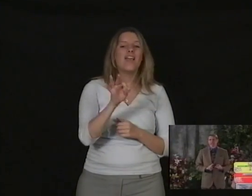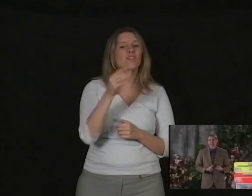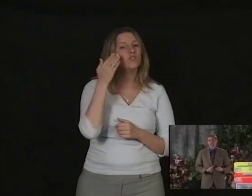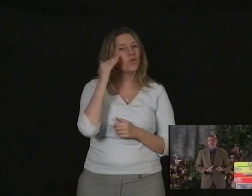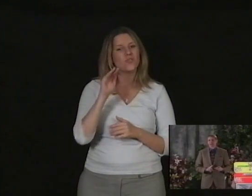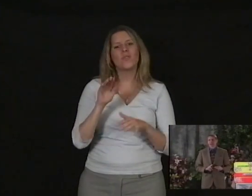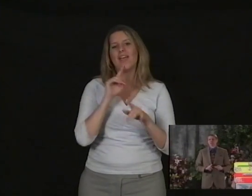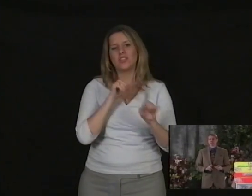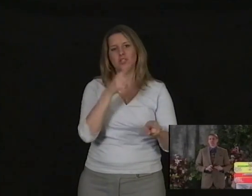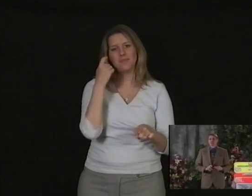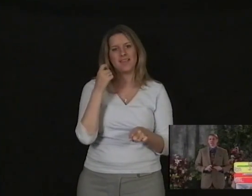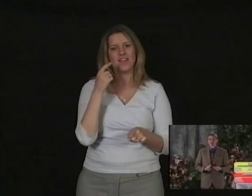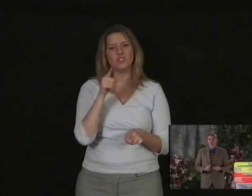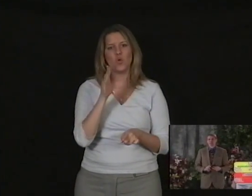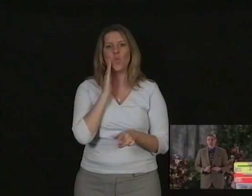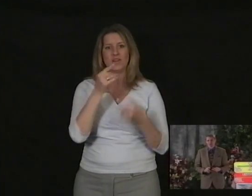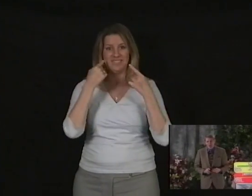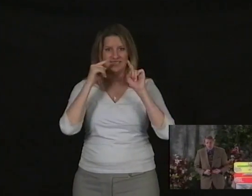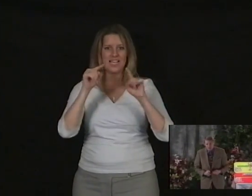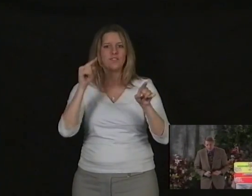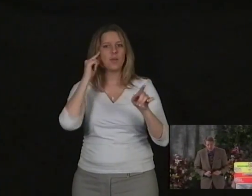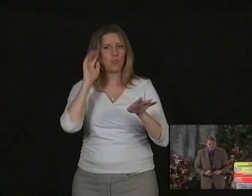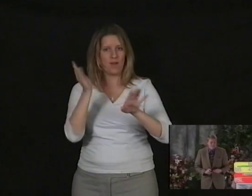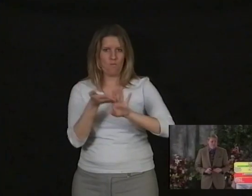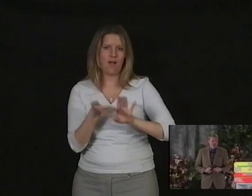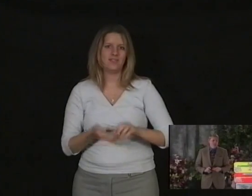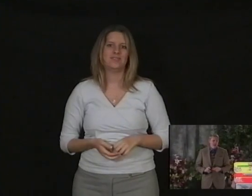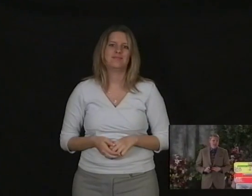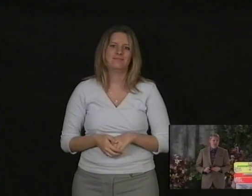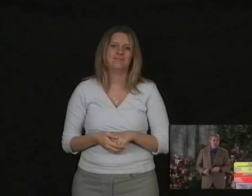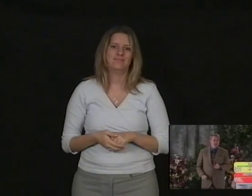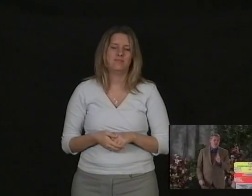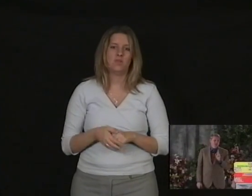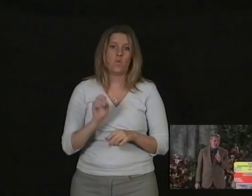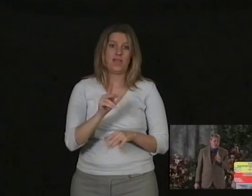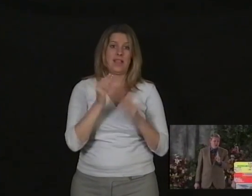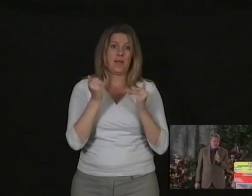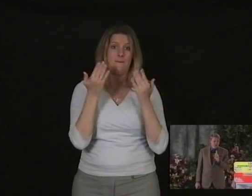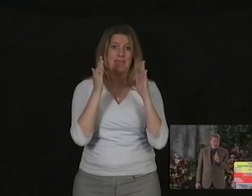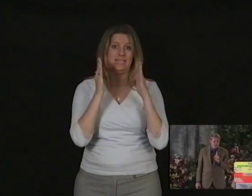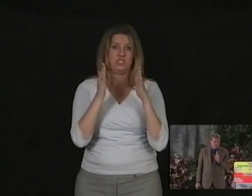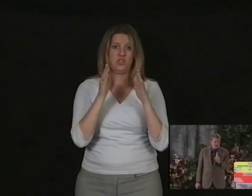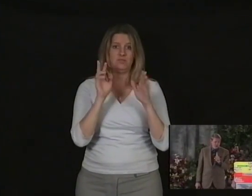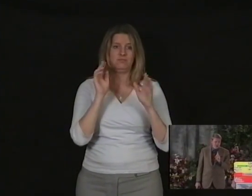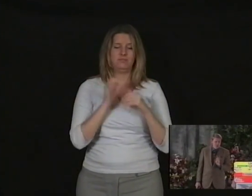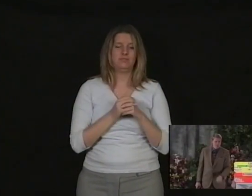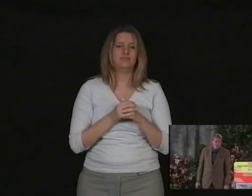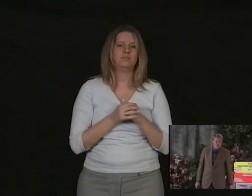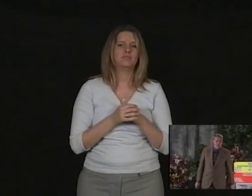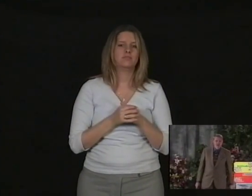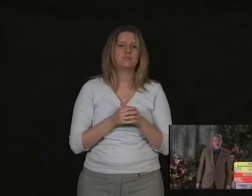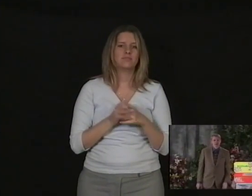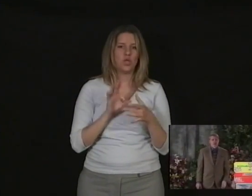If you don't know the answer, it's because you were successfully brainwashed. Now, pay attention, watch carefully, here goes the